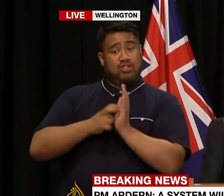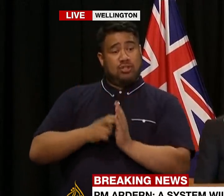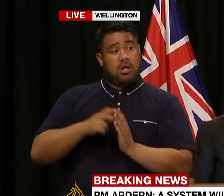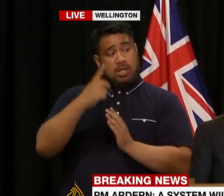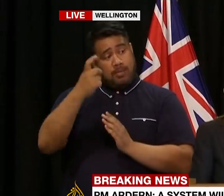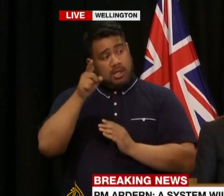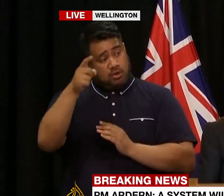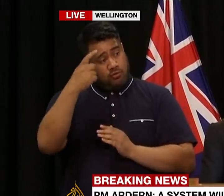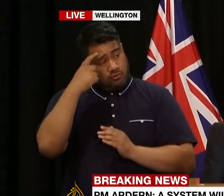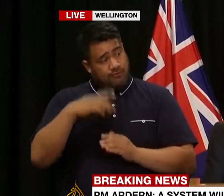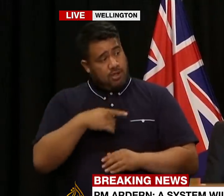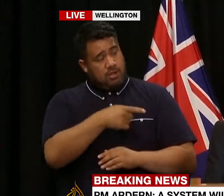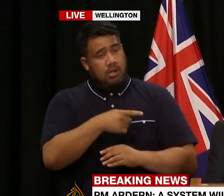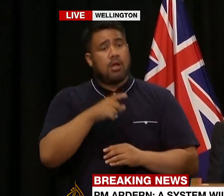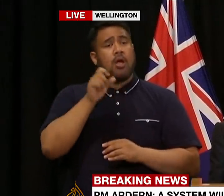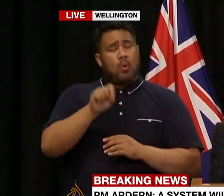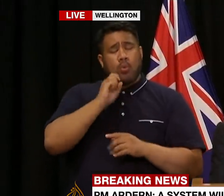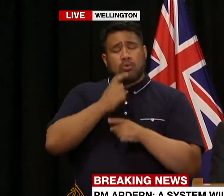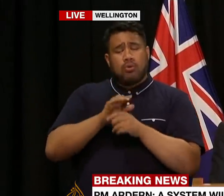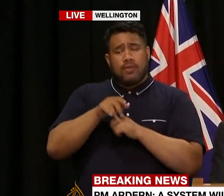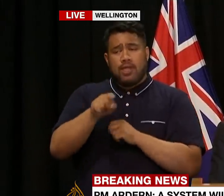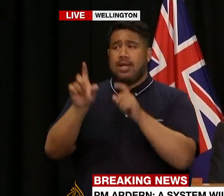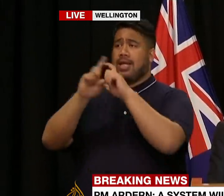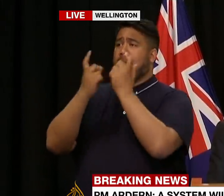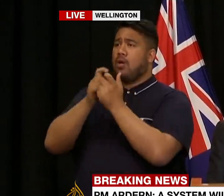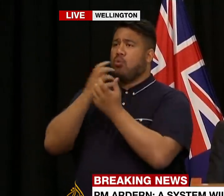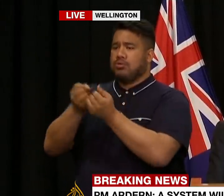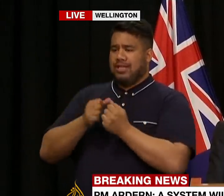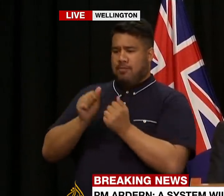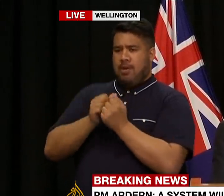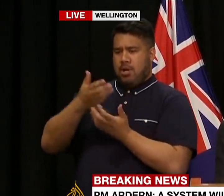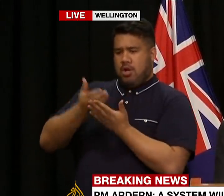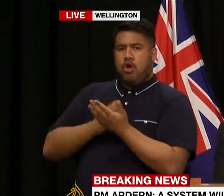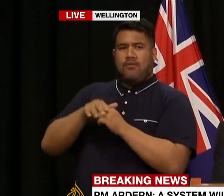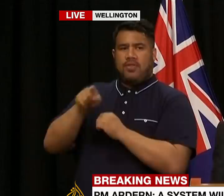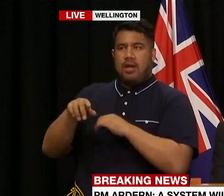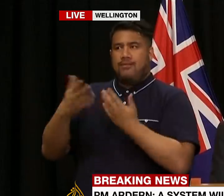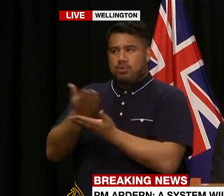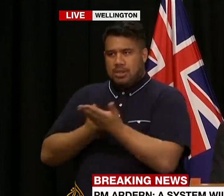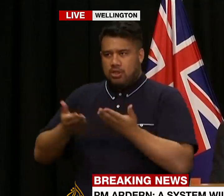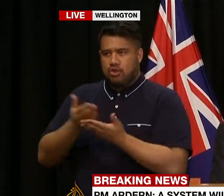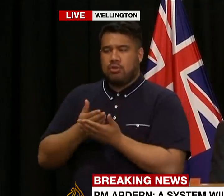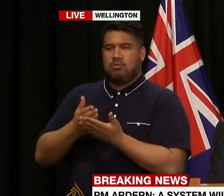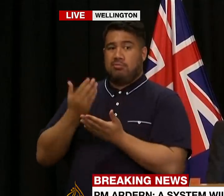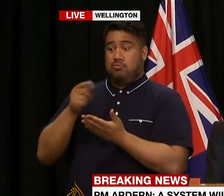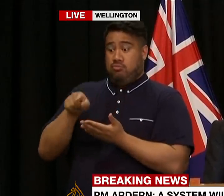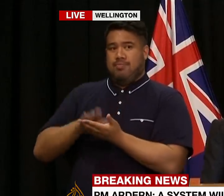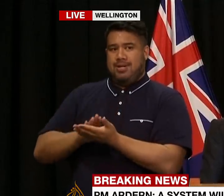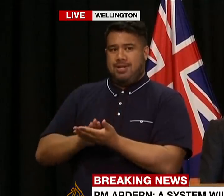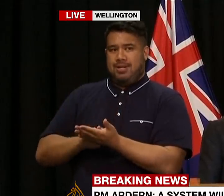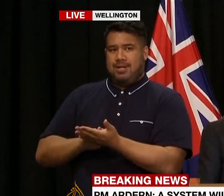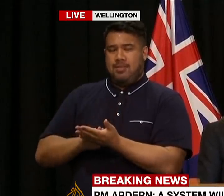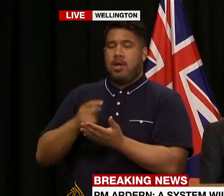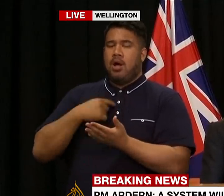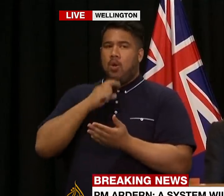Issues around registration we will look at. Cabinet will receive a paper on Monday. I expect decisions to be made from there. I will be looking really